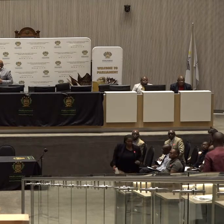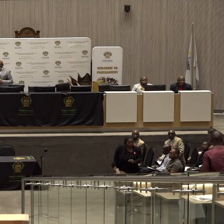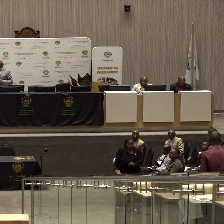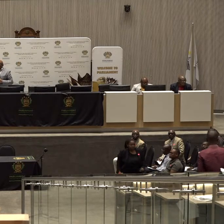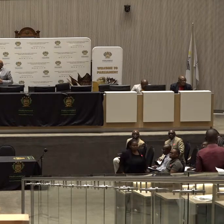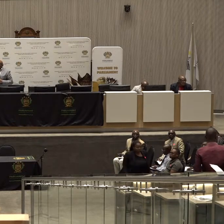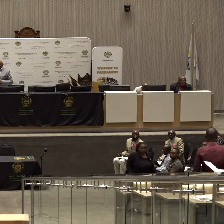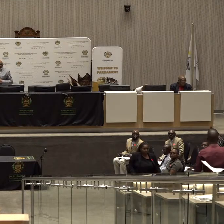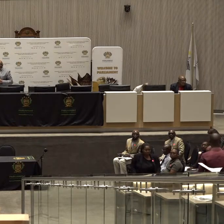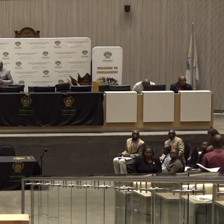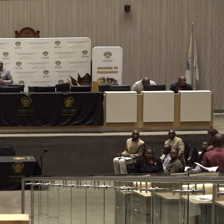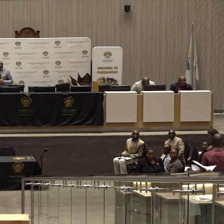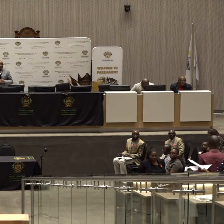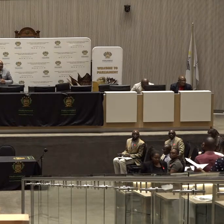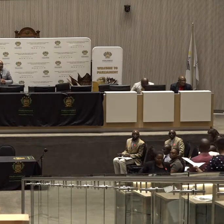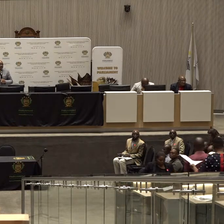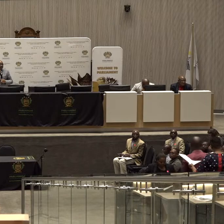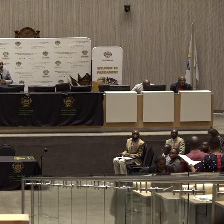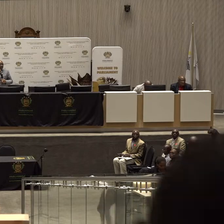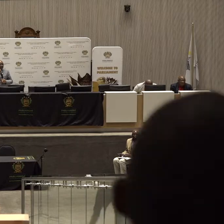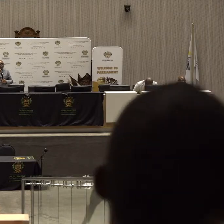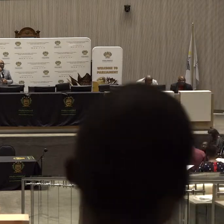anybody else